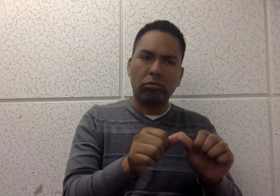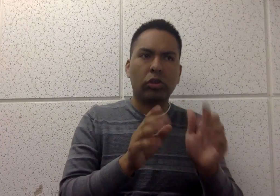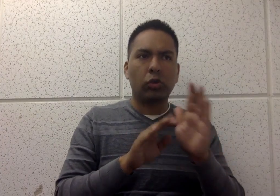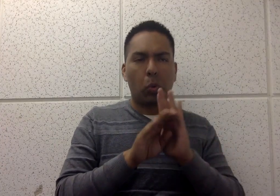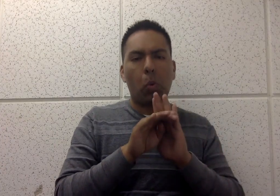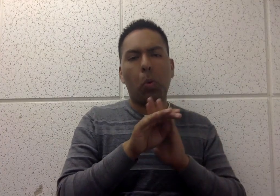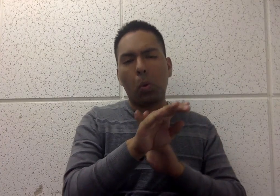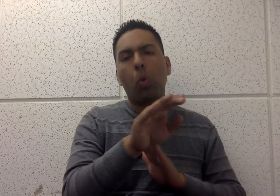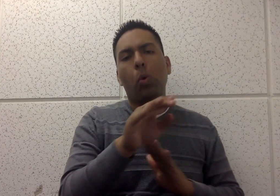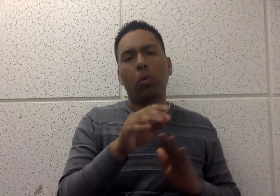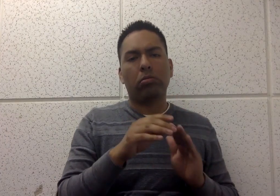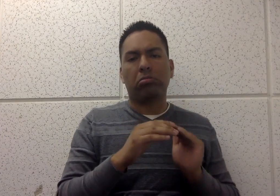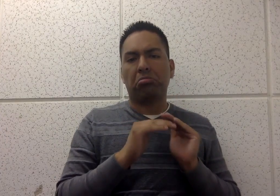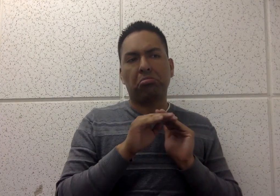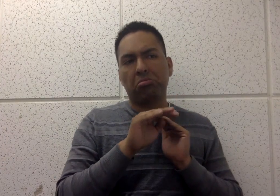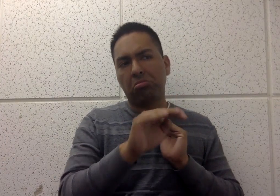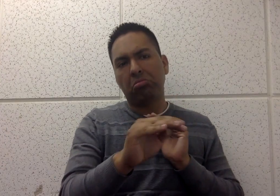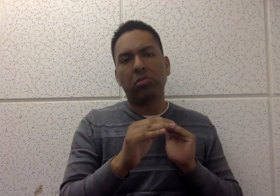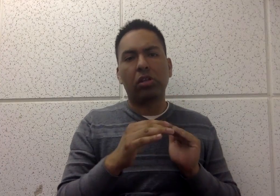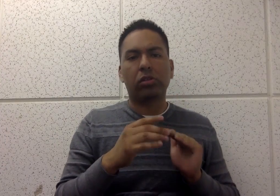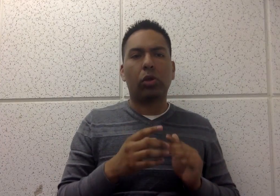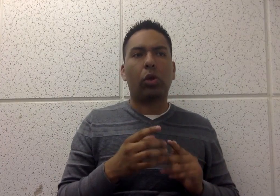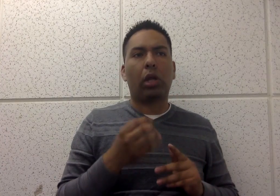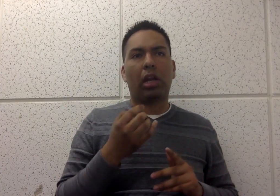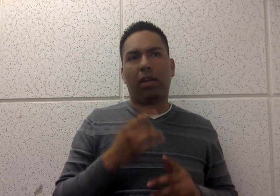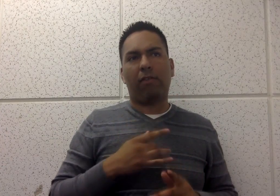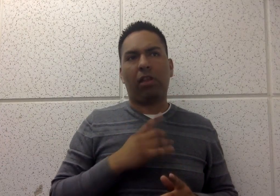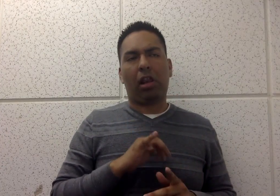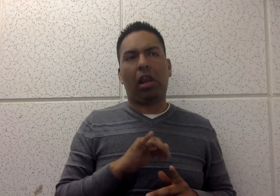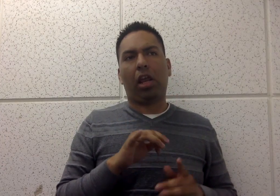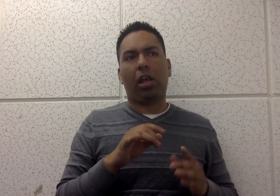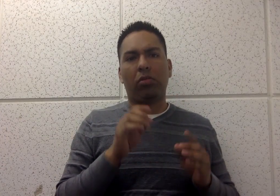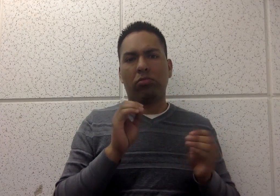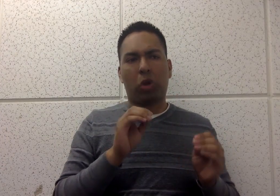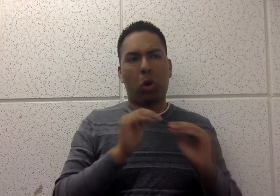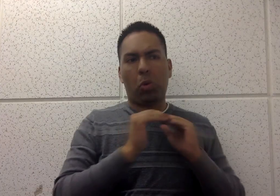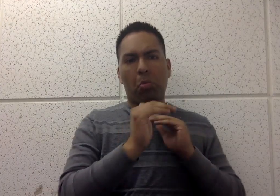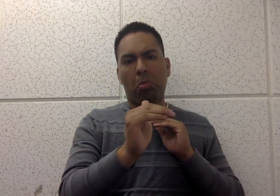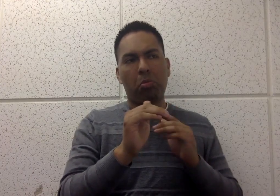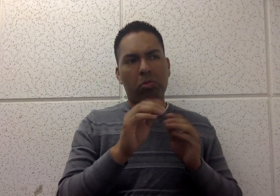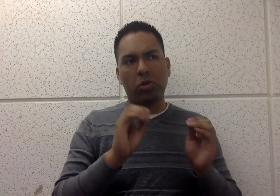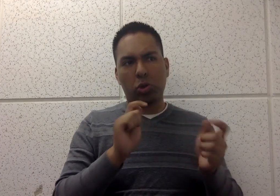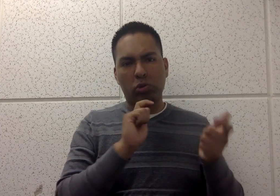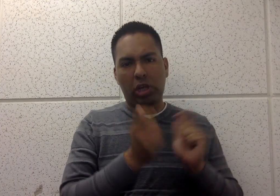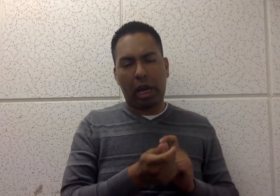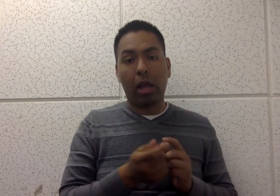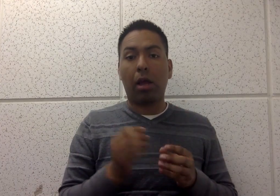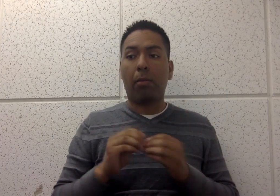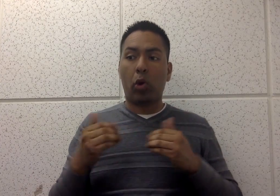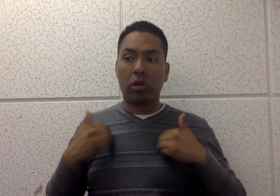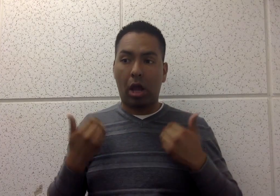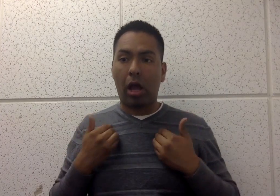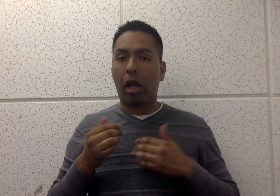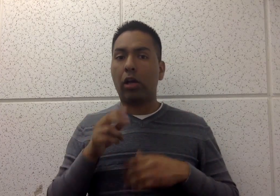get, the more I hassle them, the more they act like undisturbed colonies, whereas the young, small colonies, the 2-year-old colonies of just 2,000